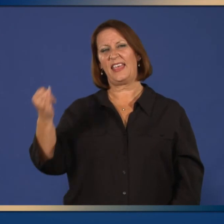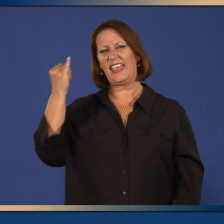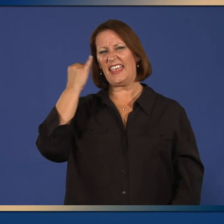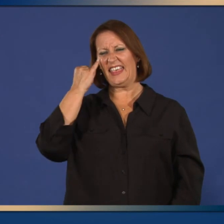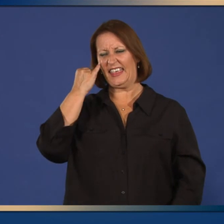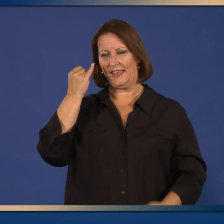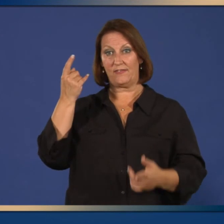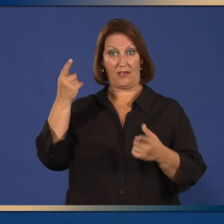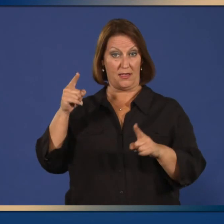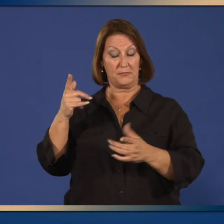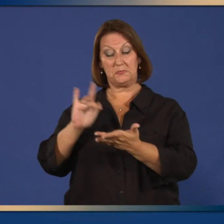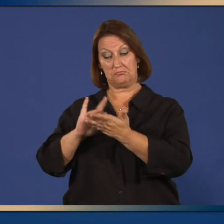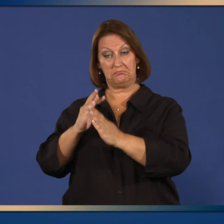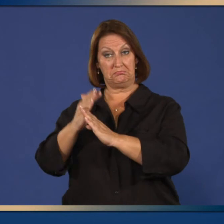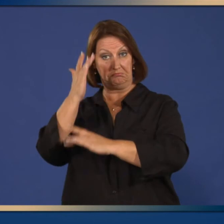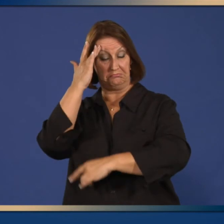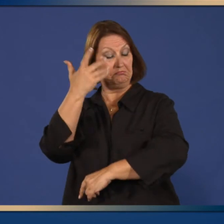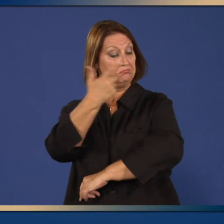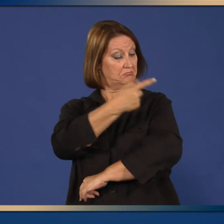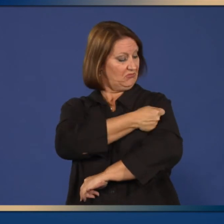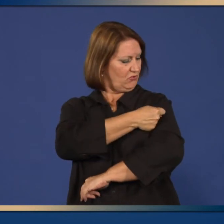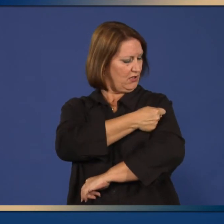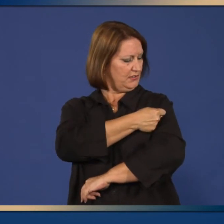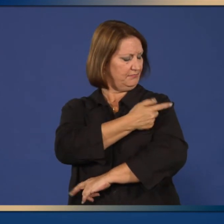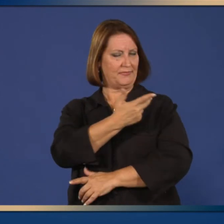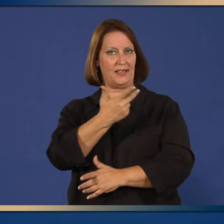what if there is a severe reaction?